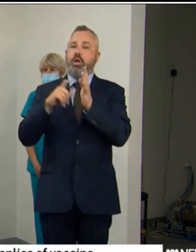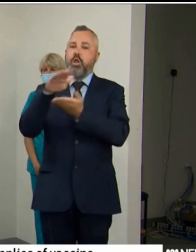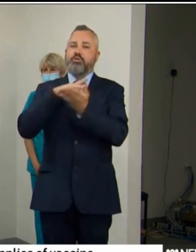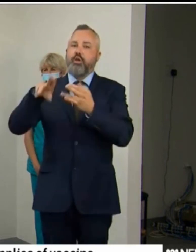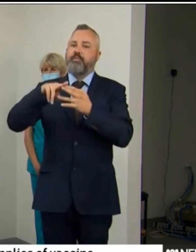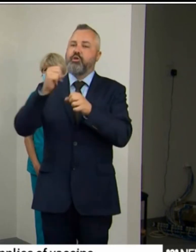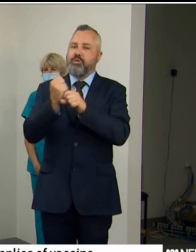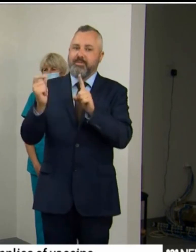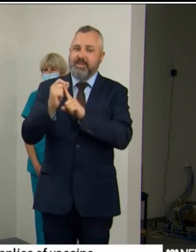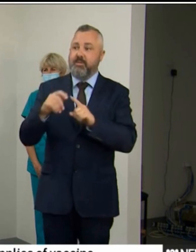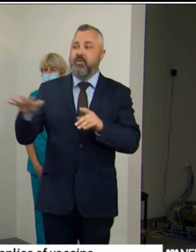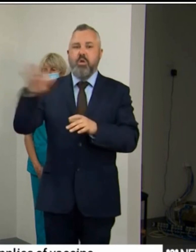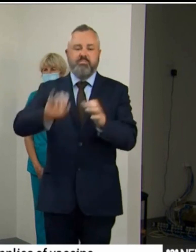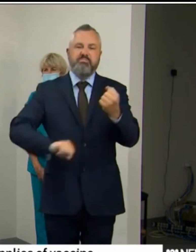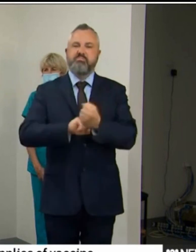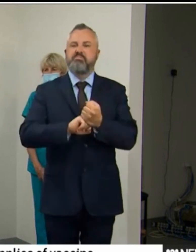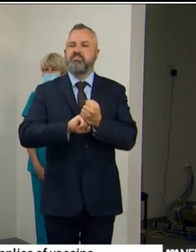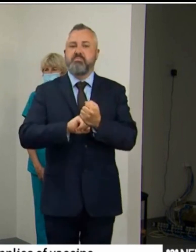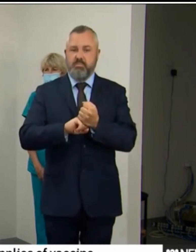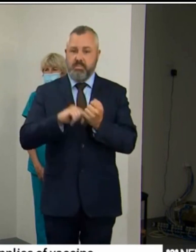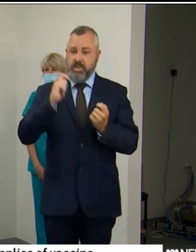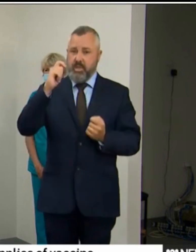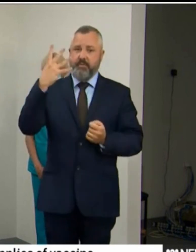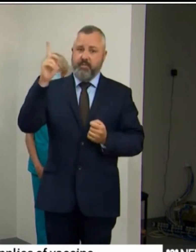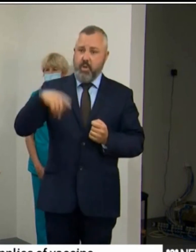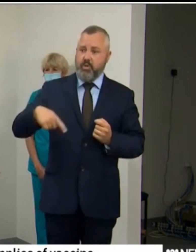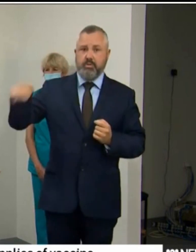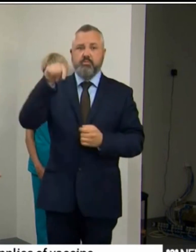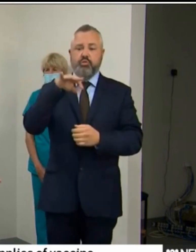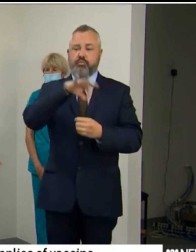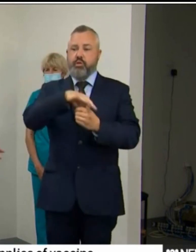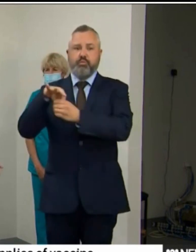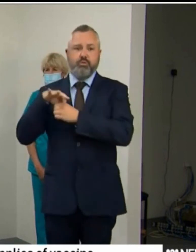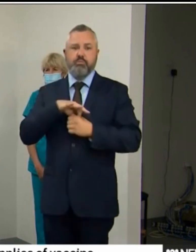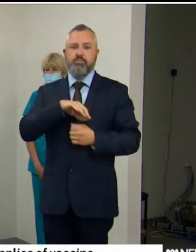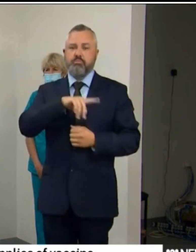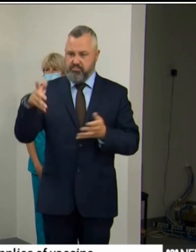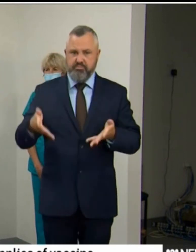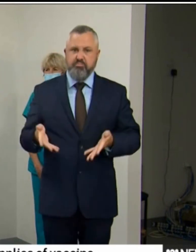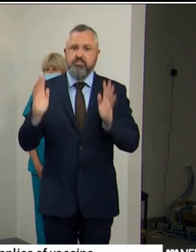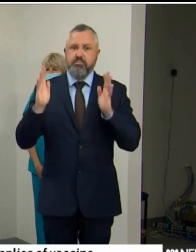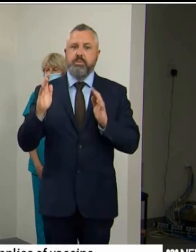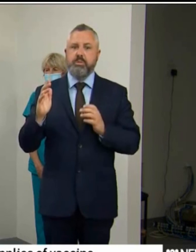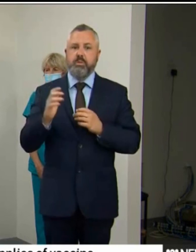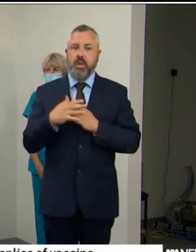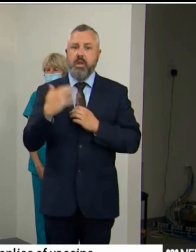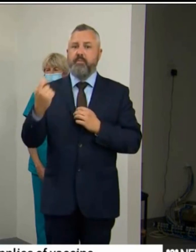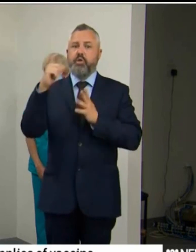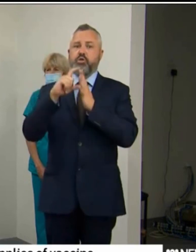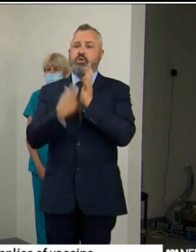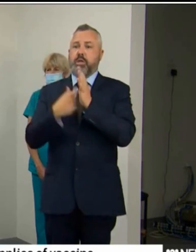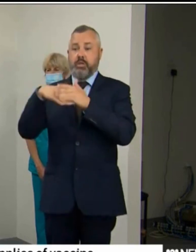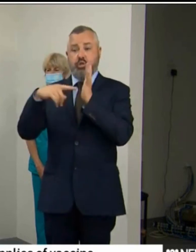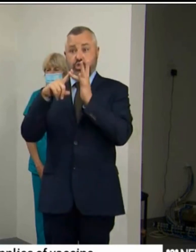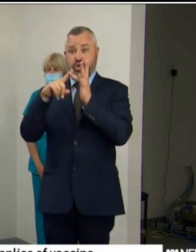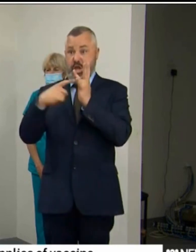over 4,000 general practices have voted. There are some. I did have one Toorak doctor who talked to me about